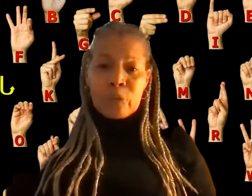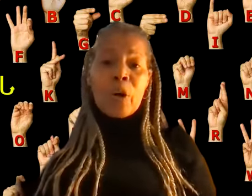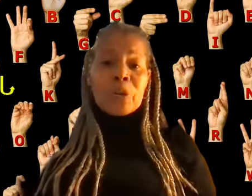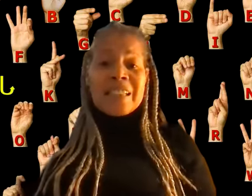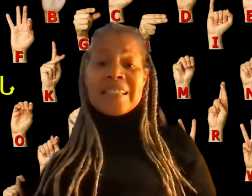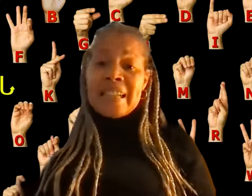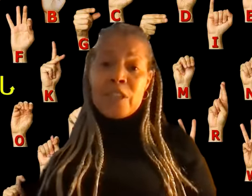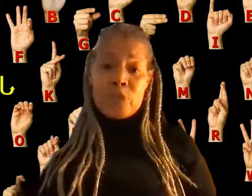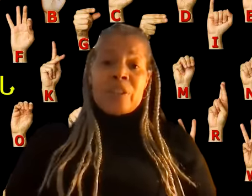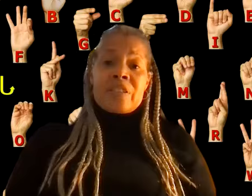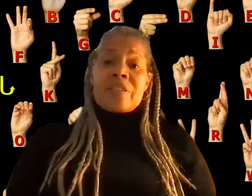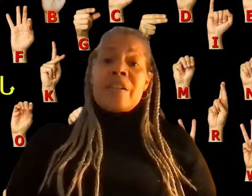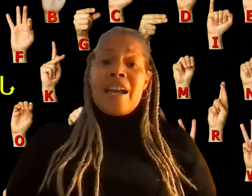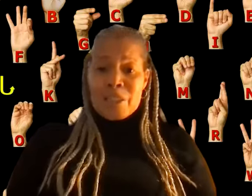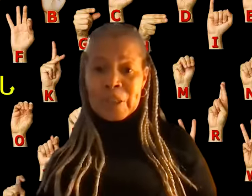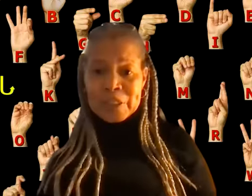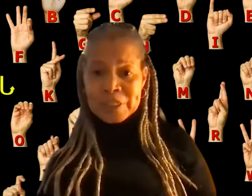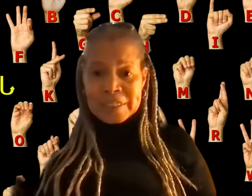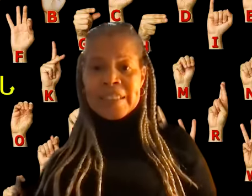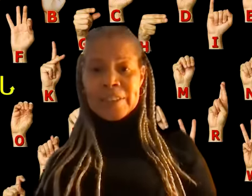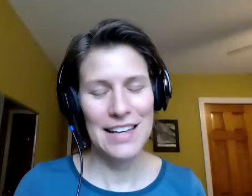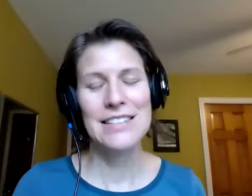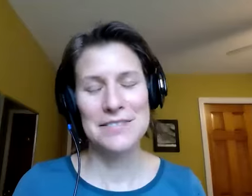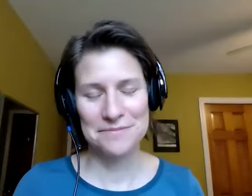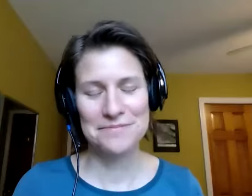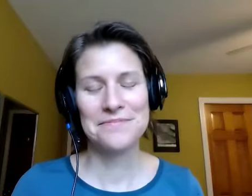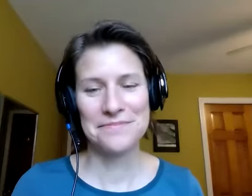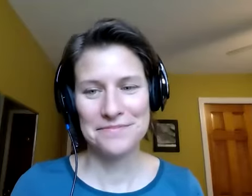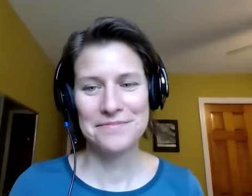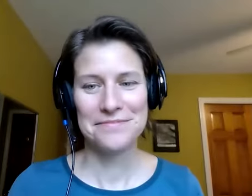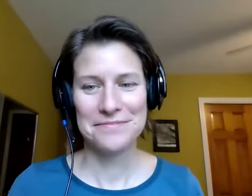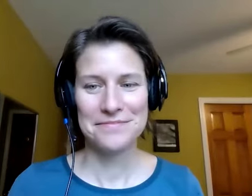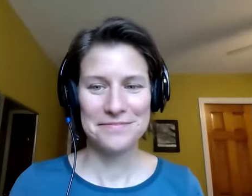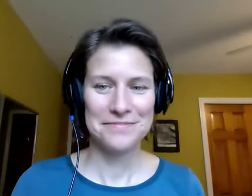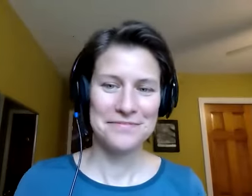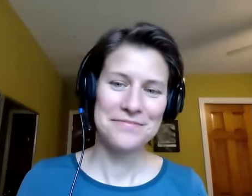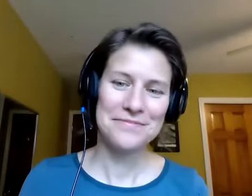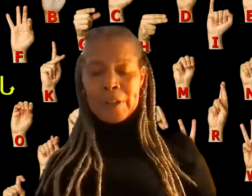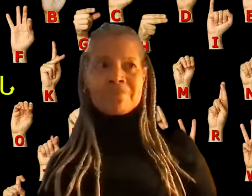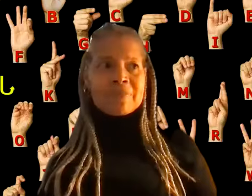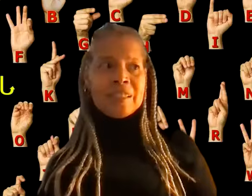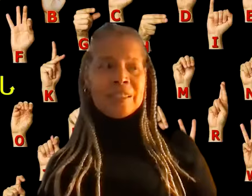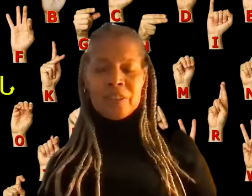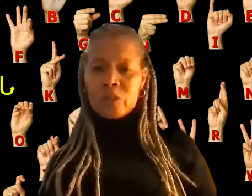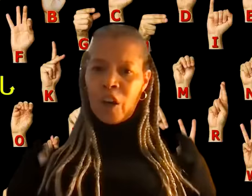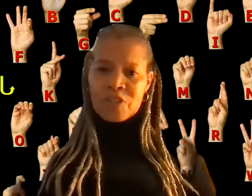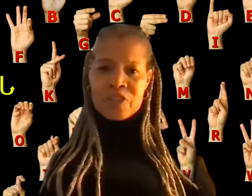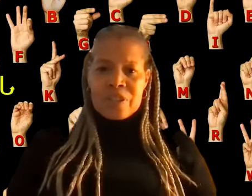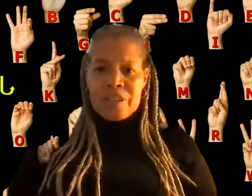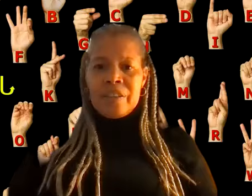enthralled and engaged with us as we learn, you know, because, you know, it's easy to become, uh, you know, lost in,